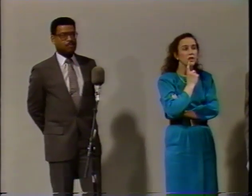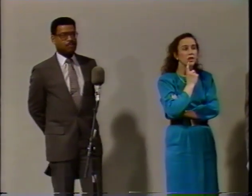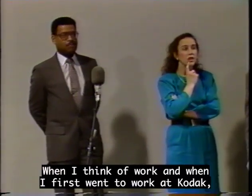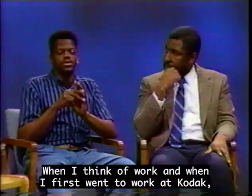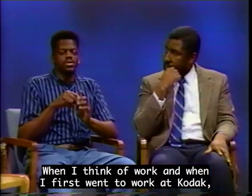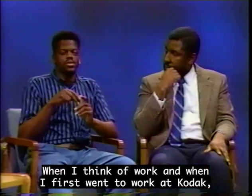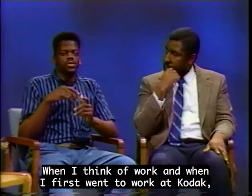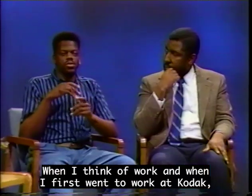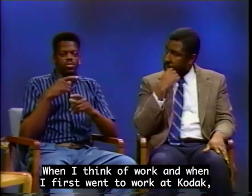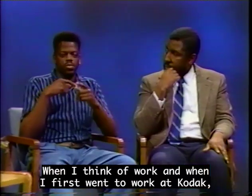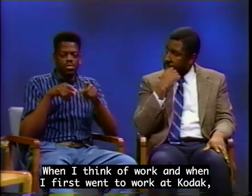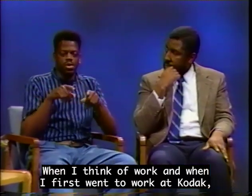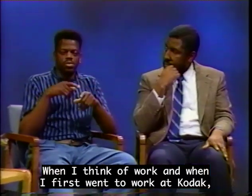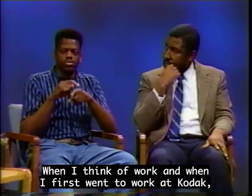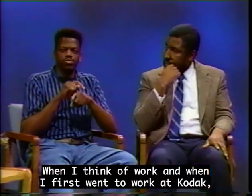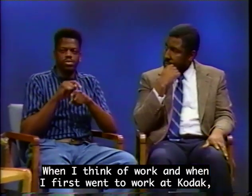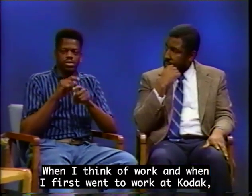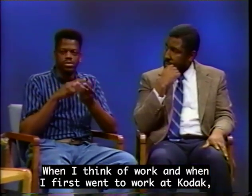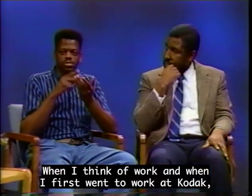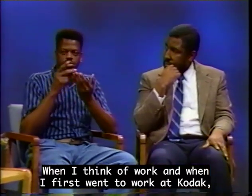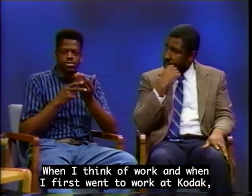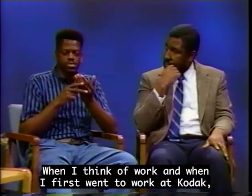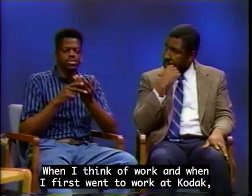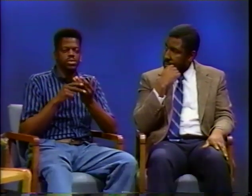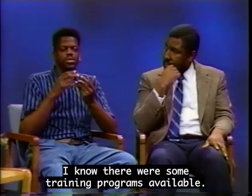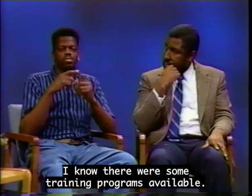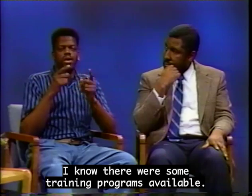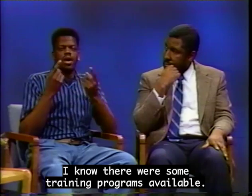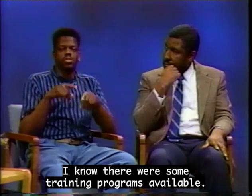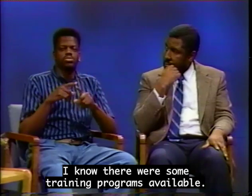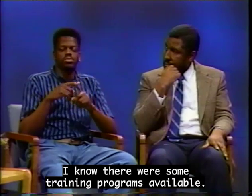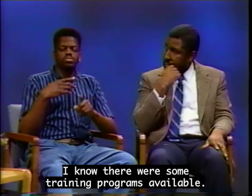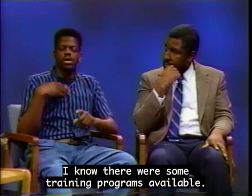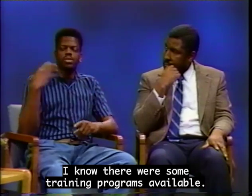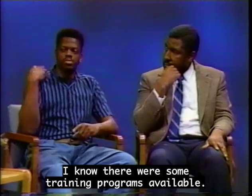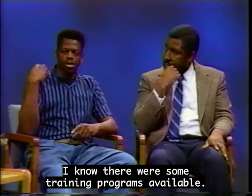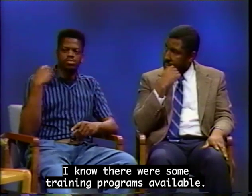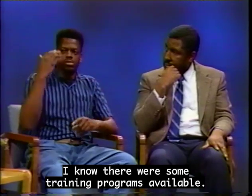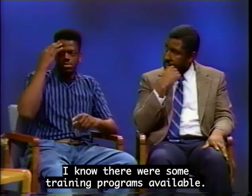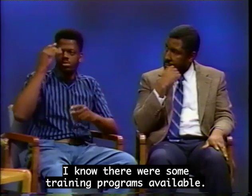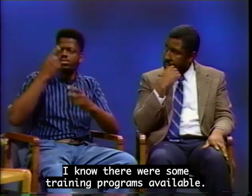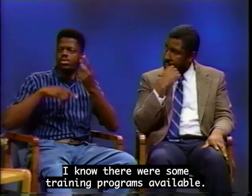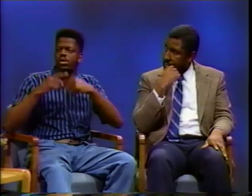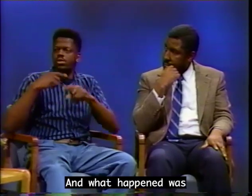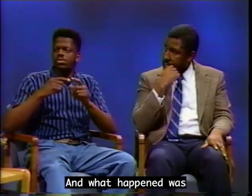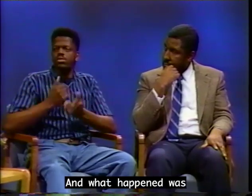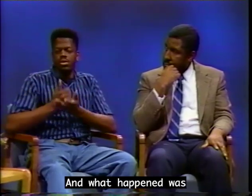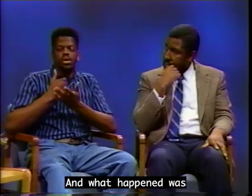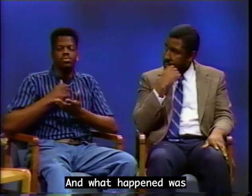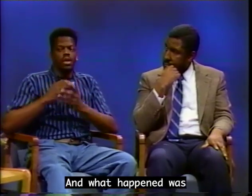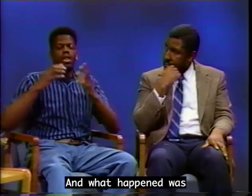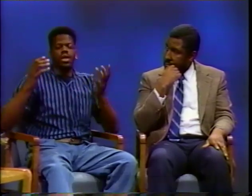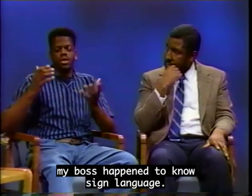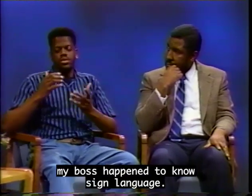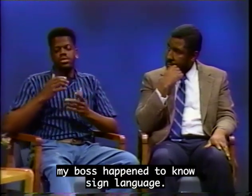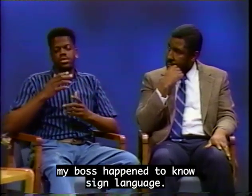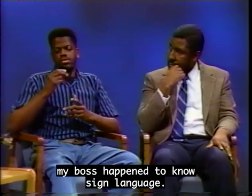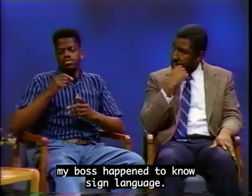when I think of work and when I first went to work at Kodak, I know there were some training programs available. And what happened was my boss happened